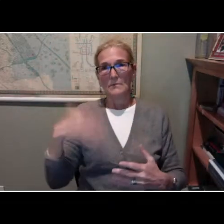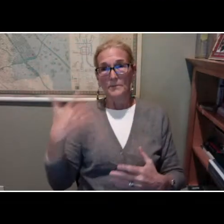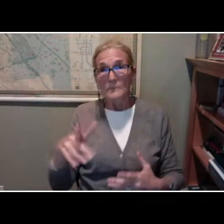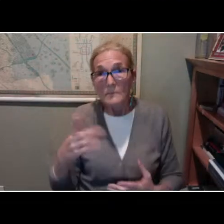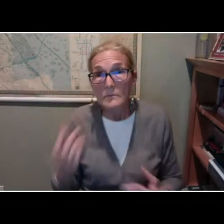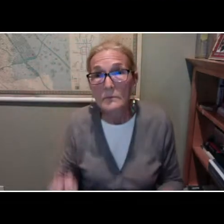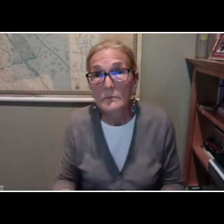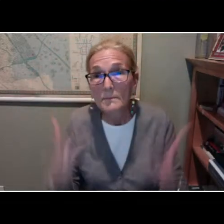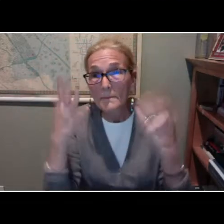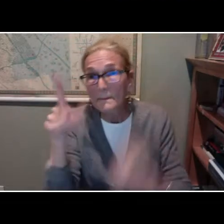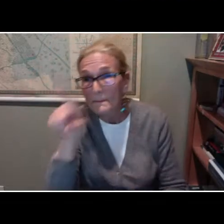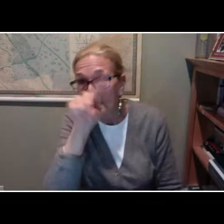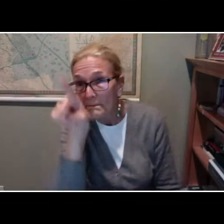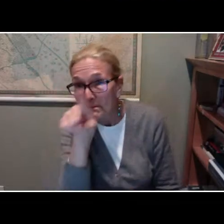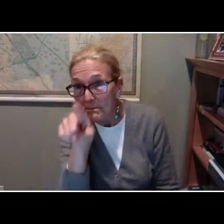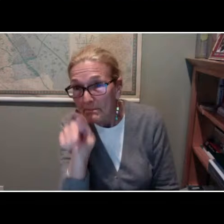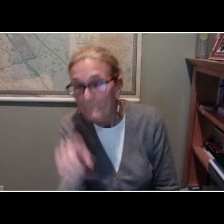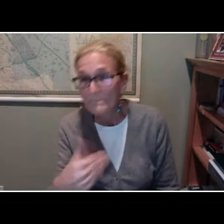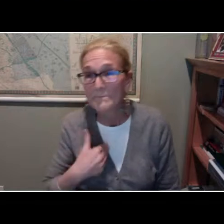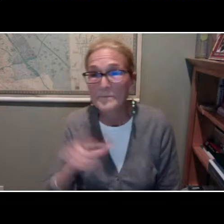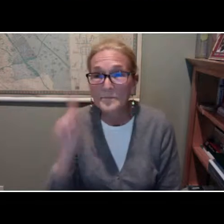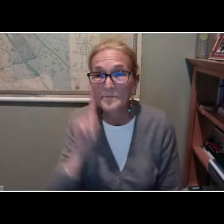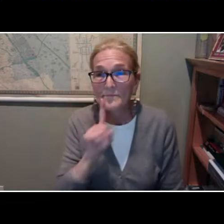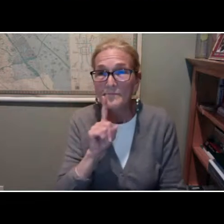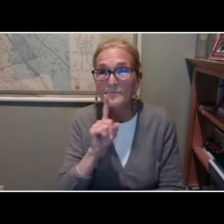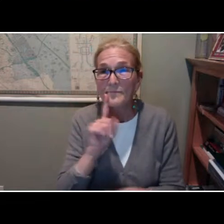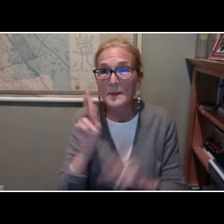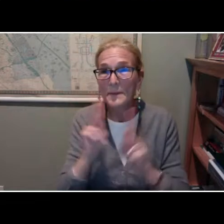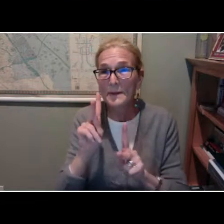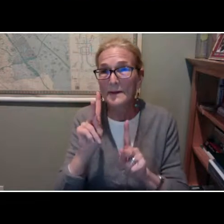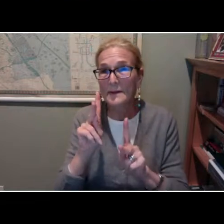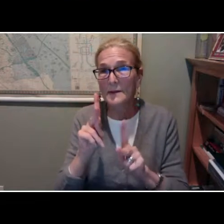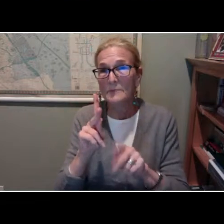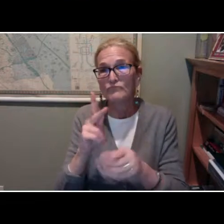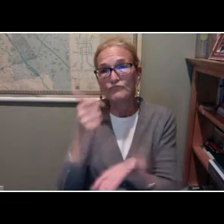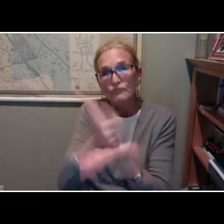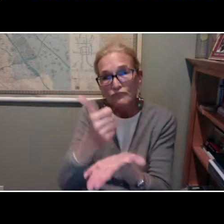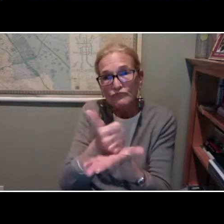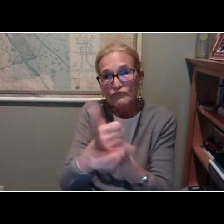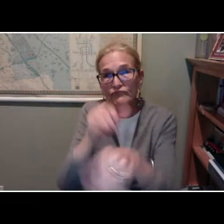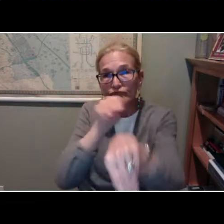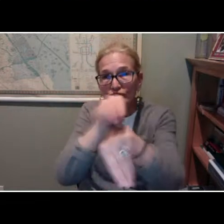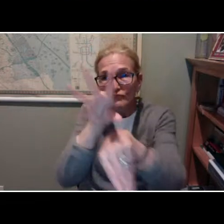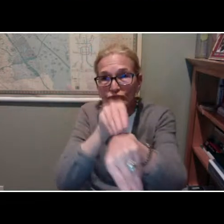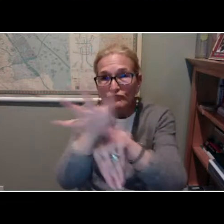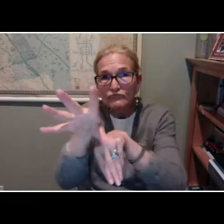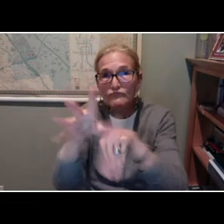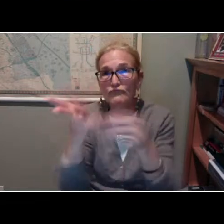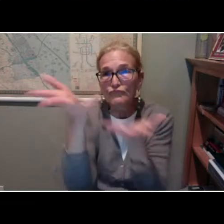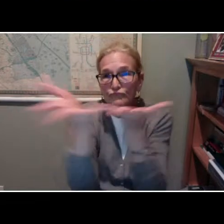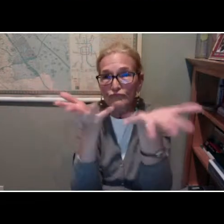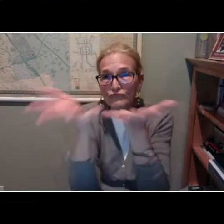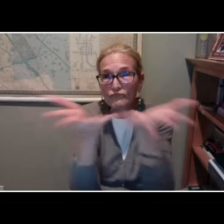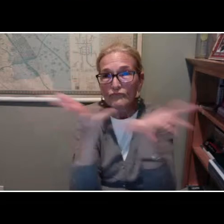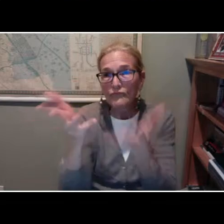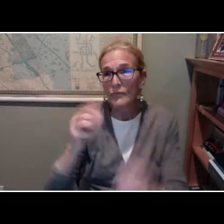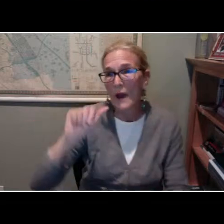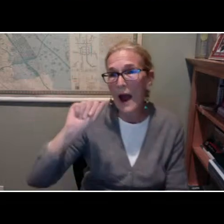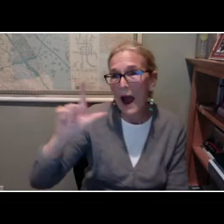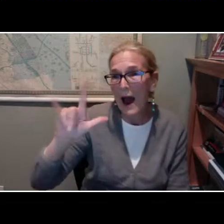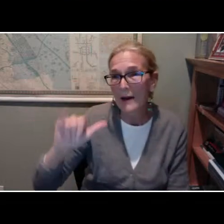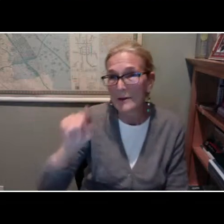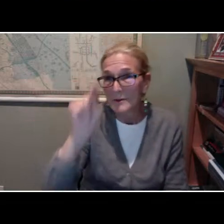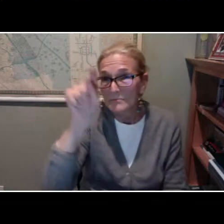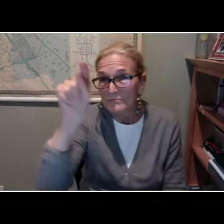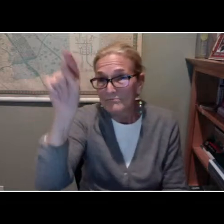exams. So this hierarchy, this organizational chart is what you see here. Do you know how many of these boxes